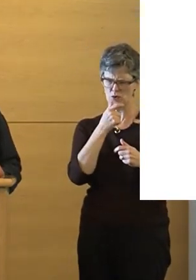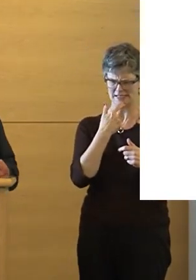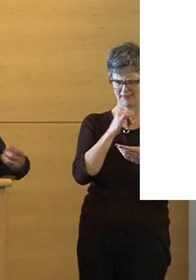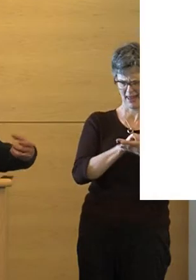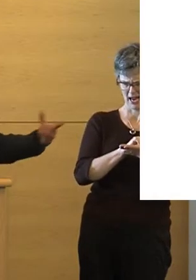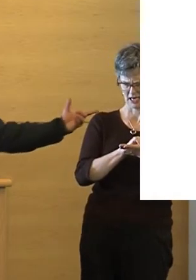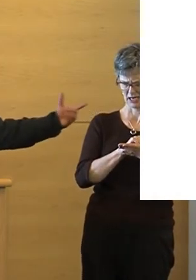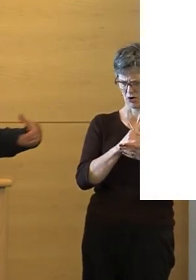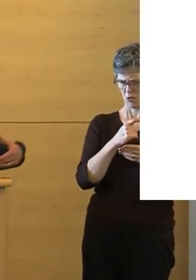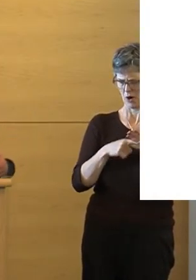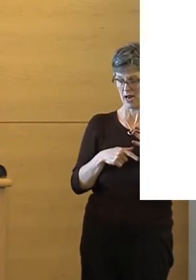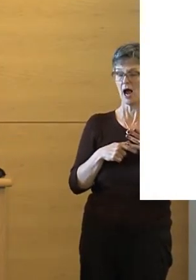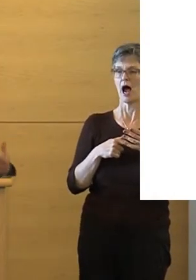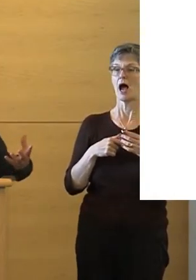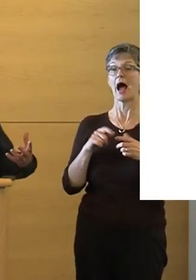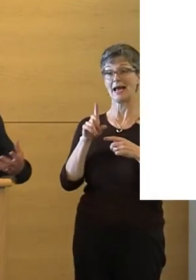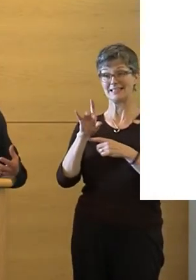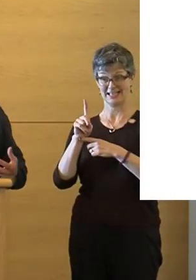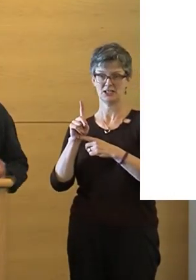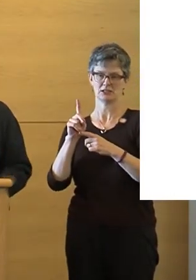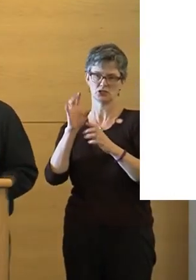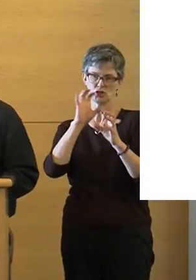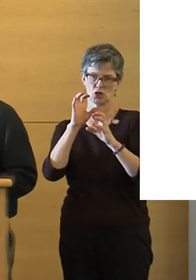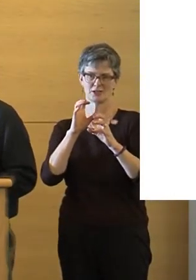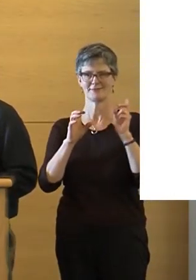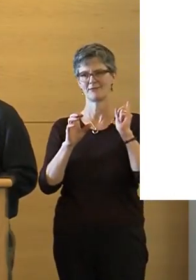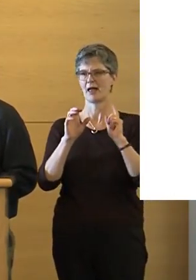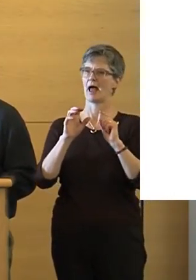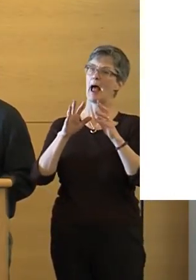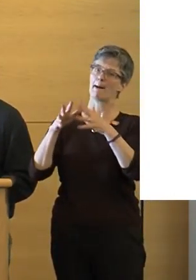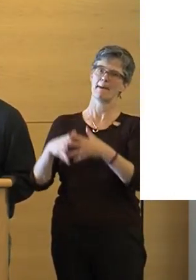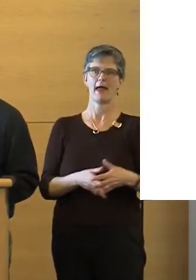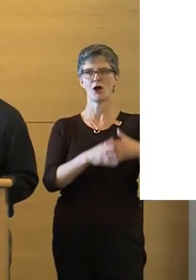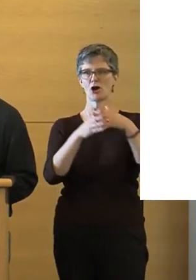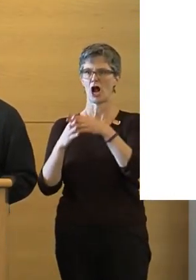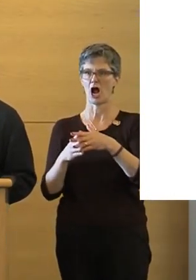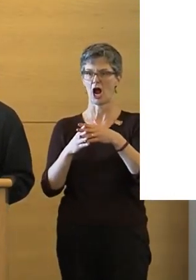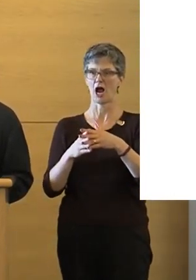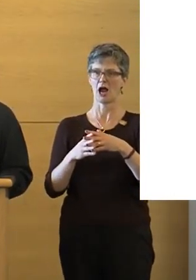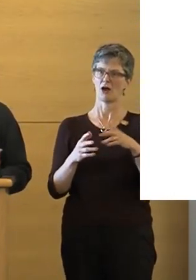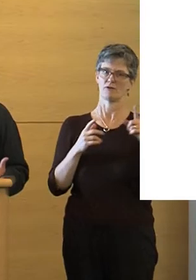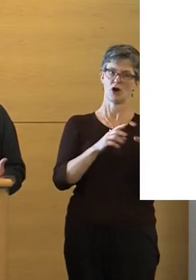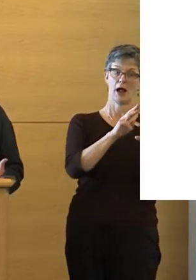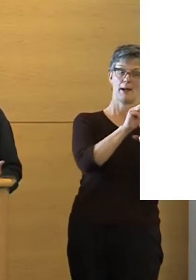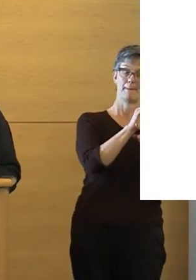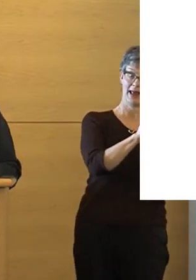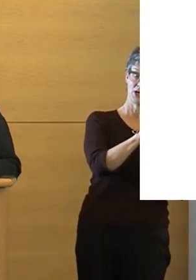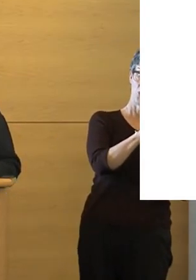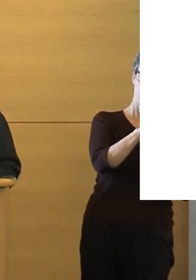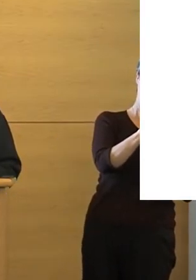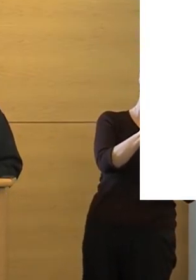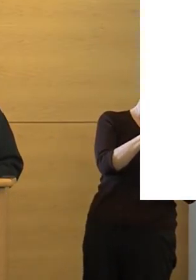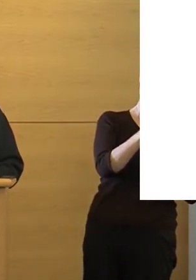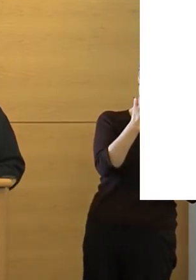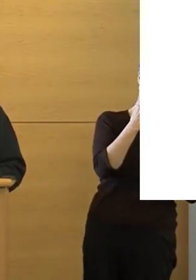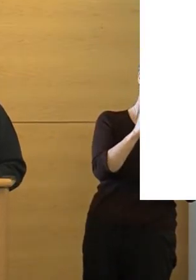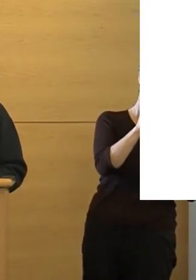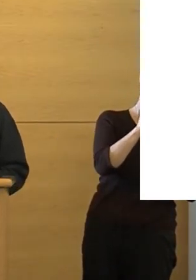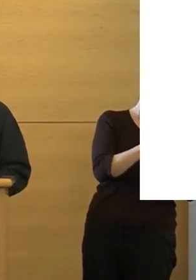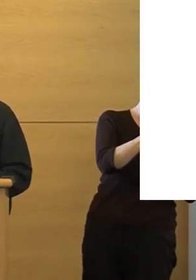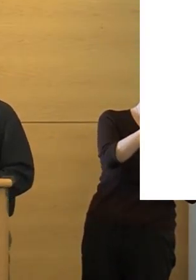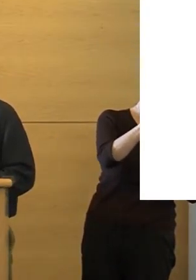broken down by who was speaking. And so you could search for a key word that you wanted to find